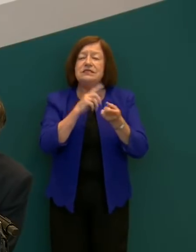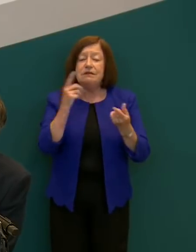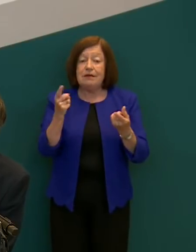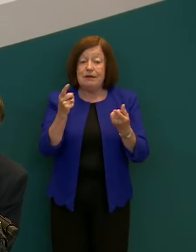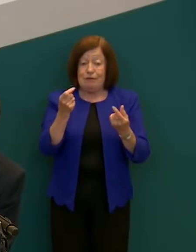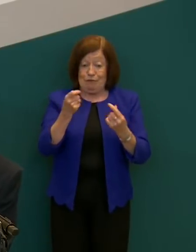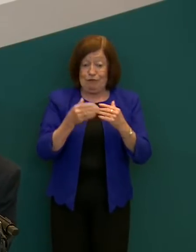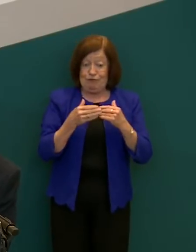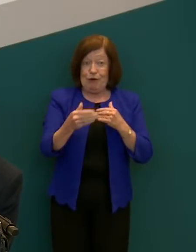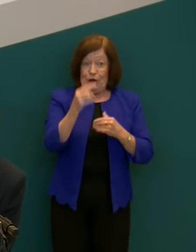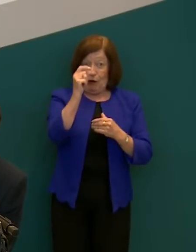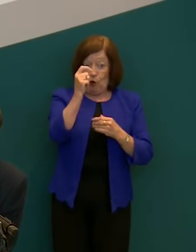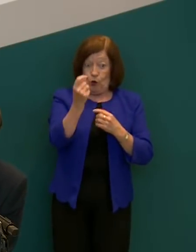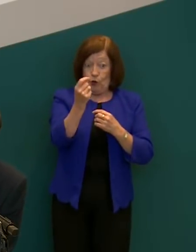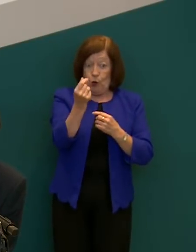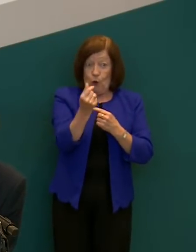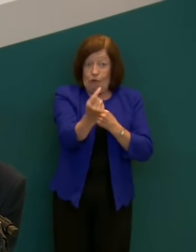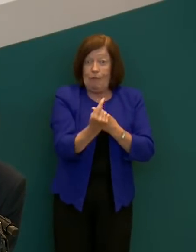away are we from that?